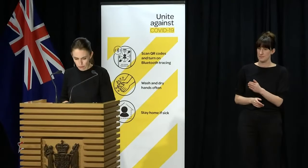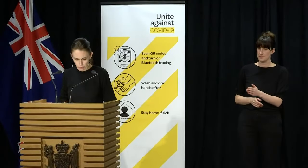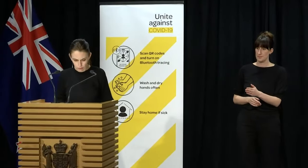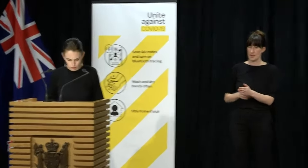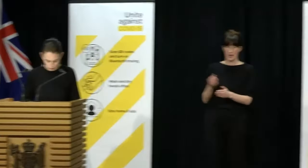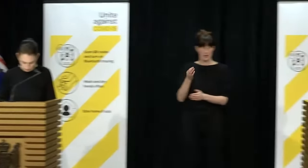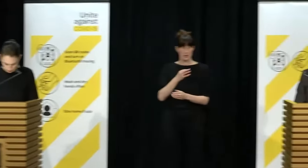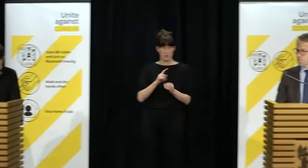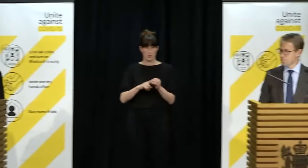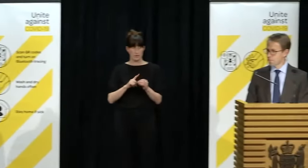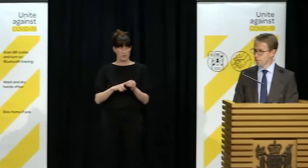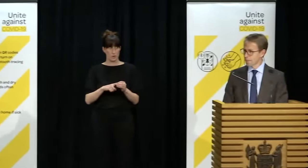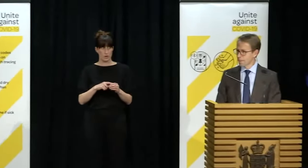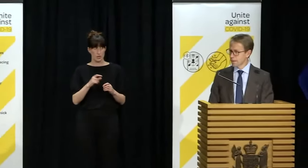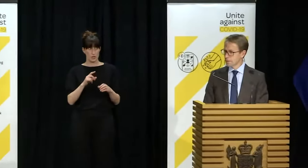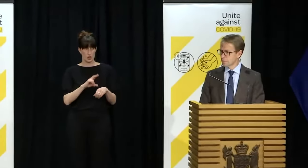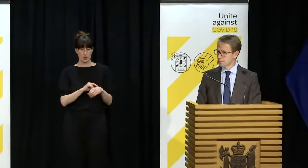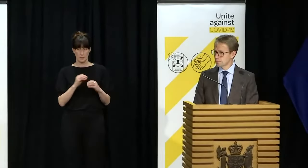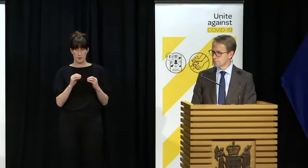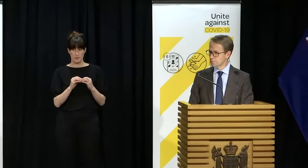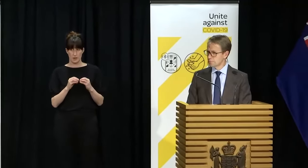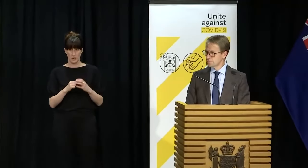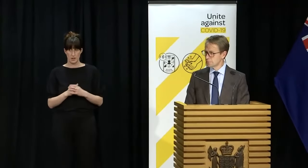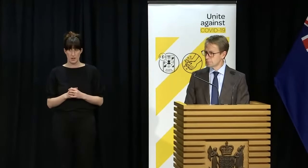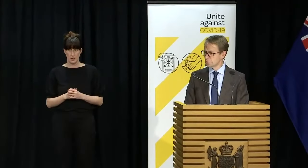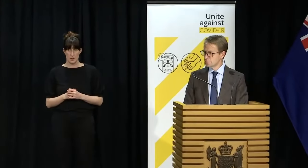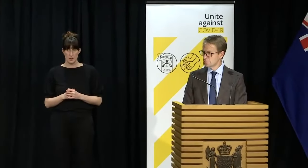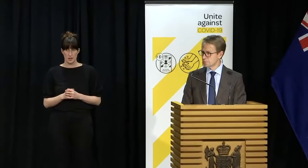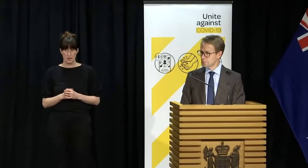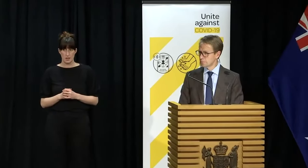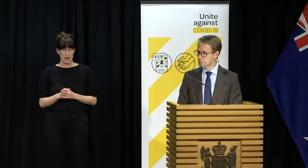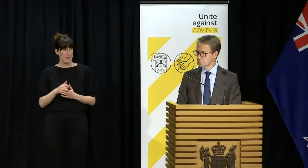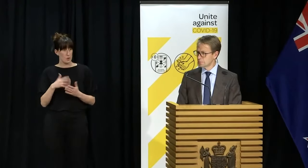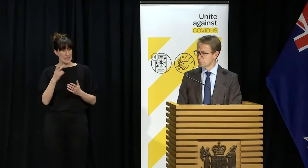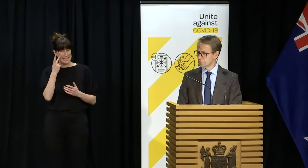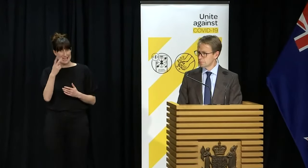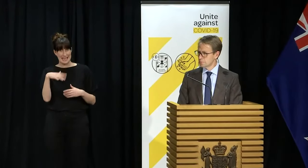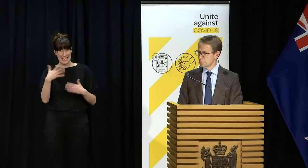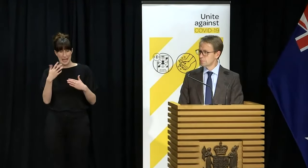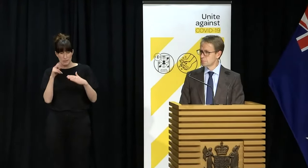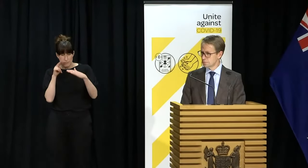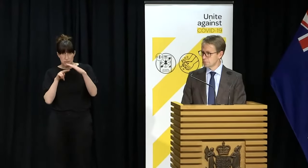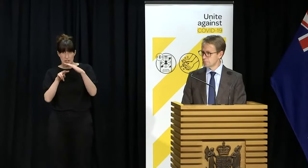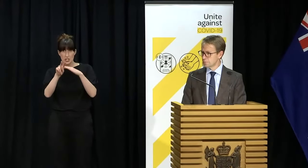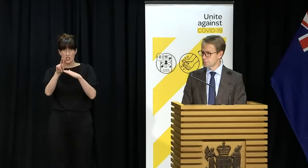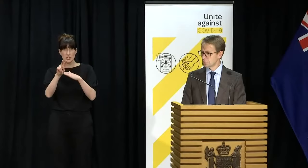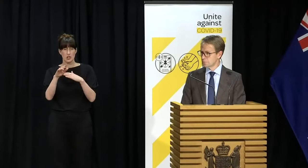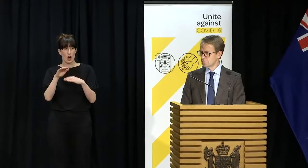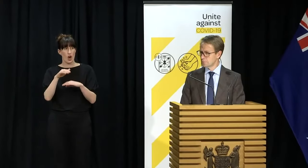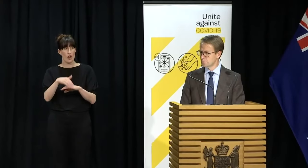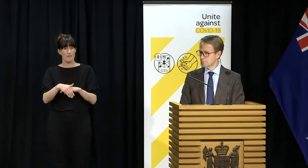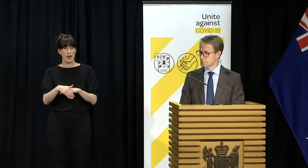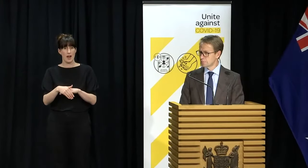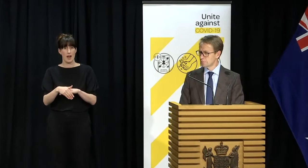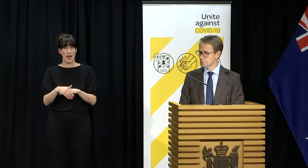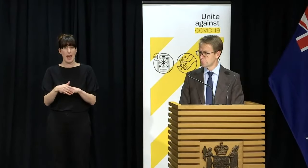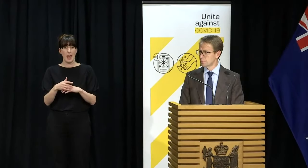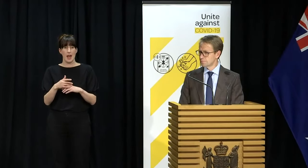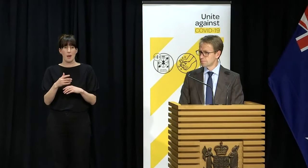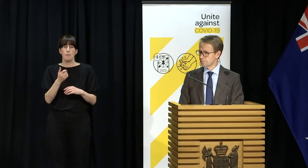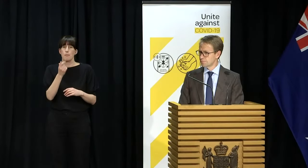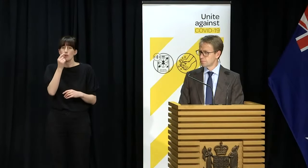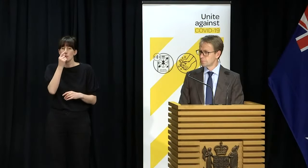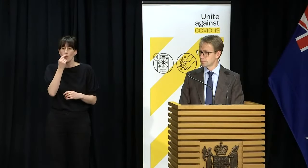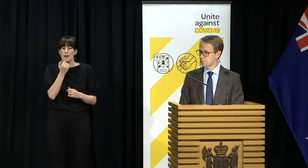have you seen any modelling that takes into account this possible link to MIQ about how big the outbreak might